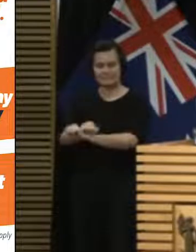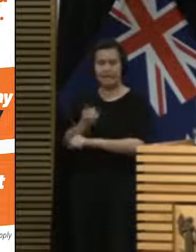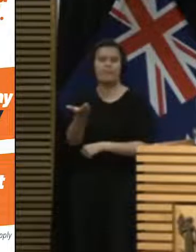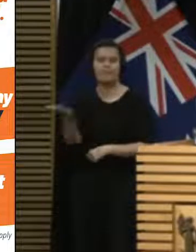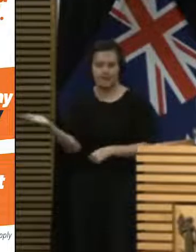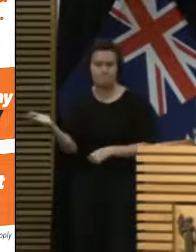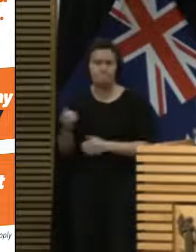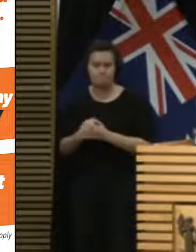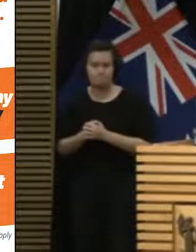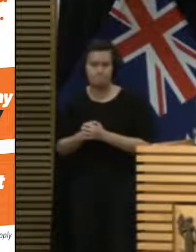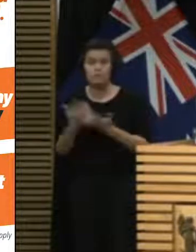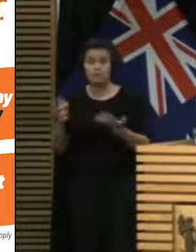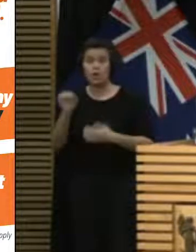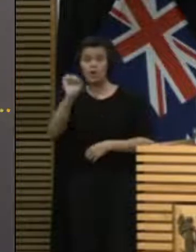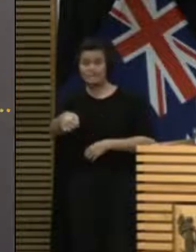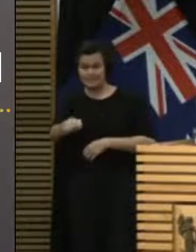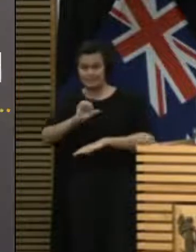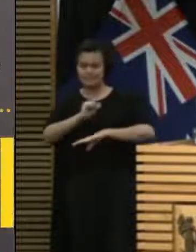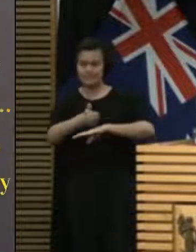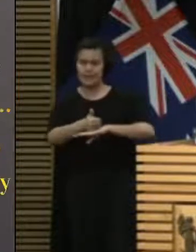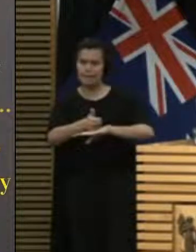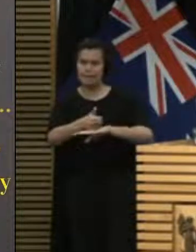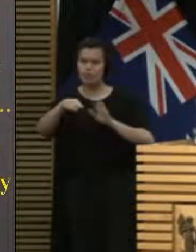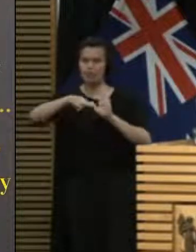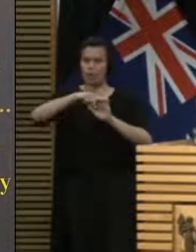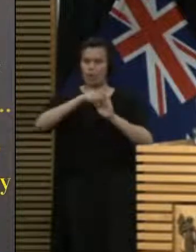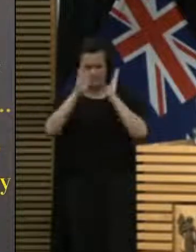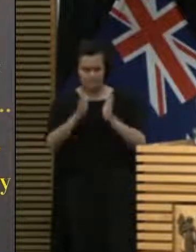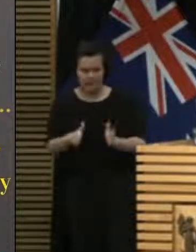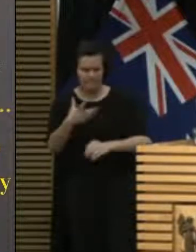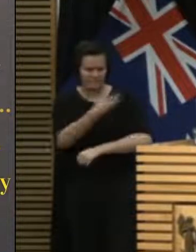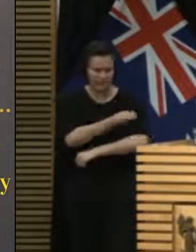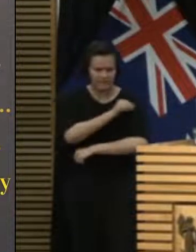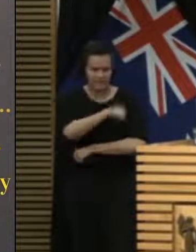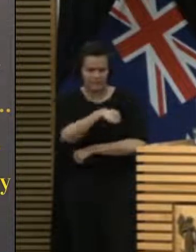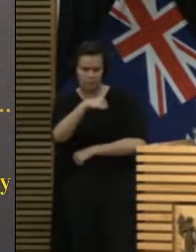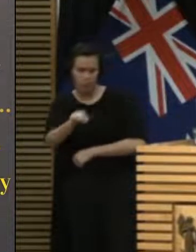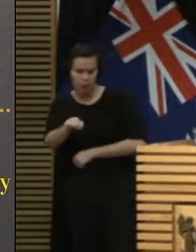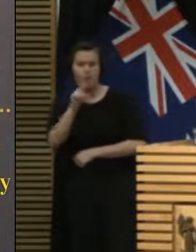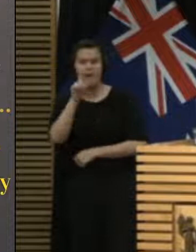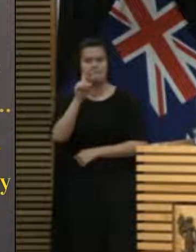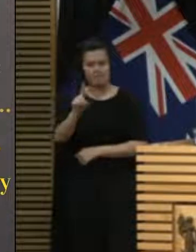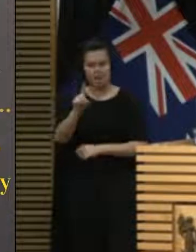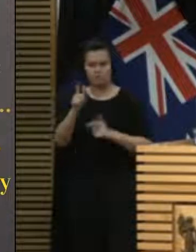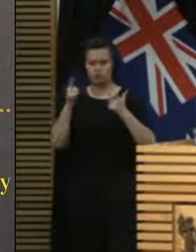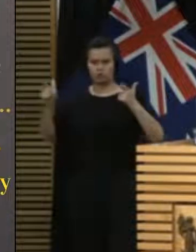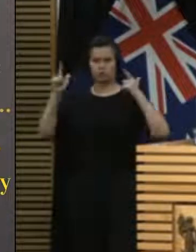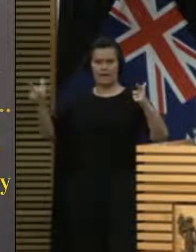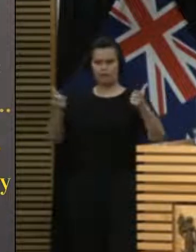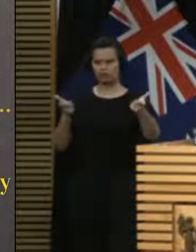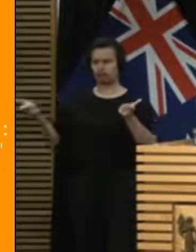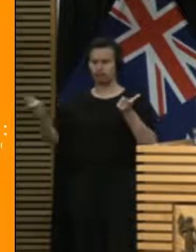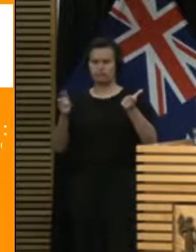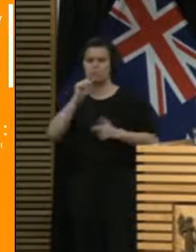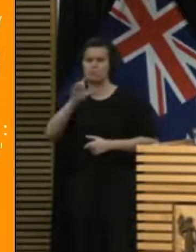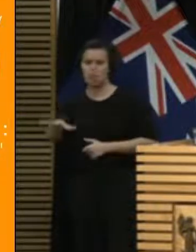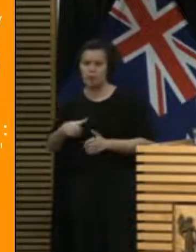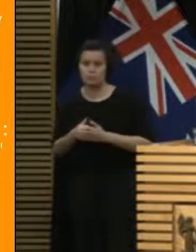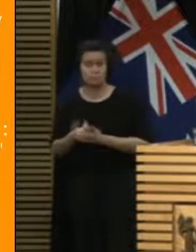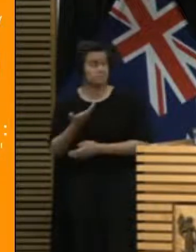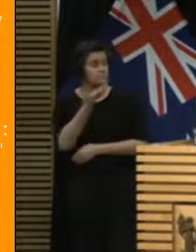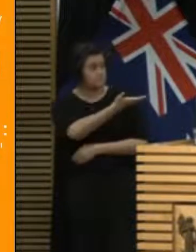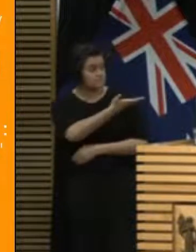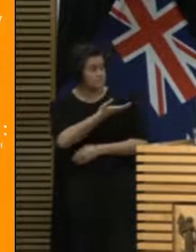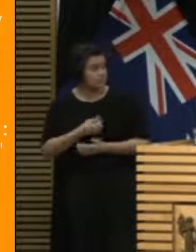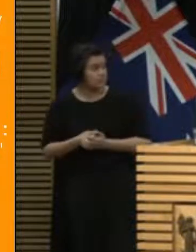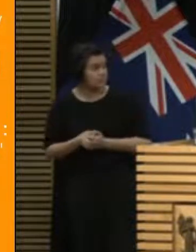we're doing so in a reasonable way. Minister Wood, would you like to speak to what we're doing across government services generally?